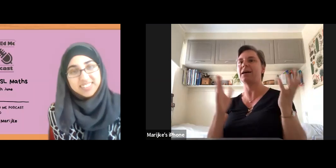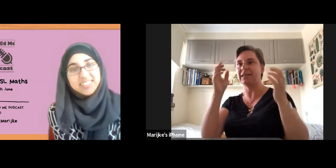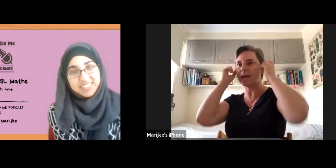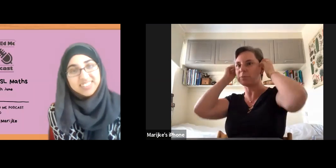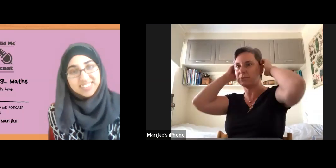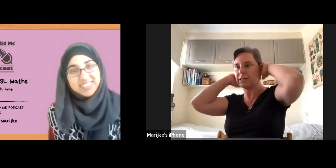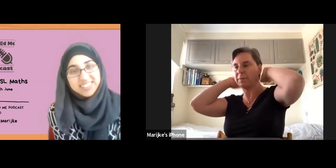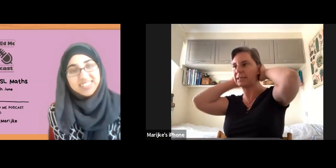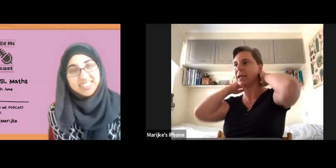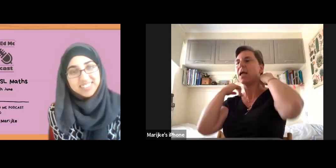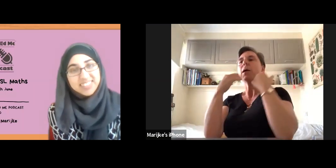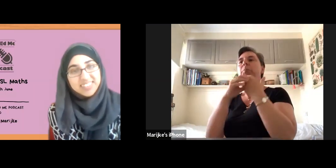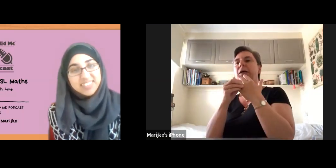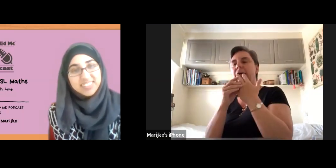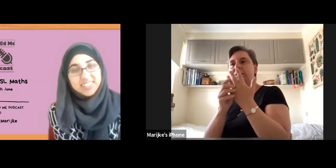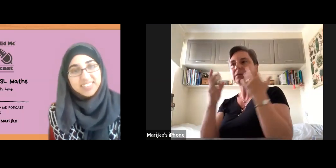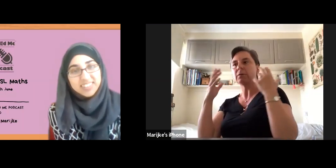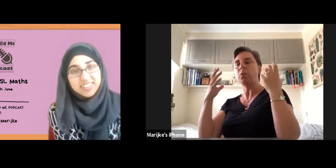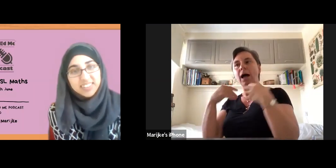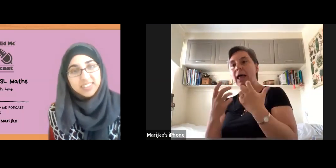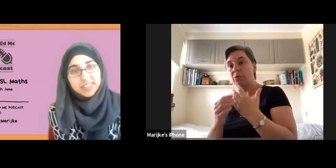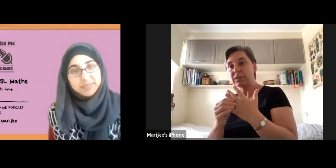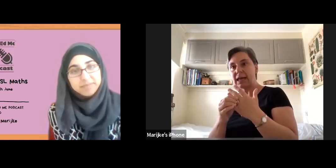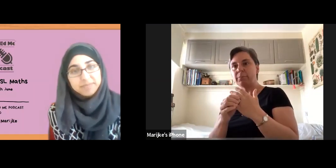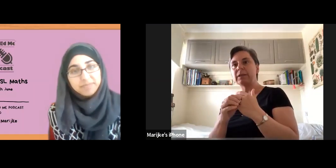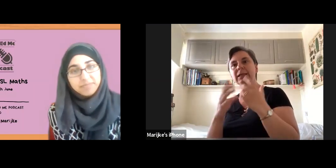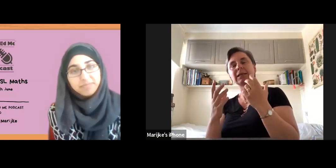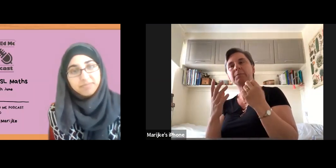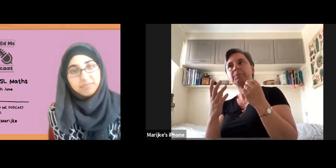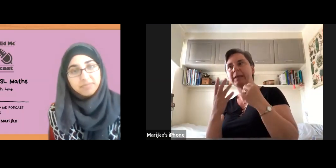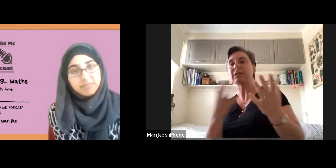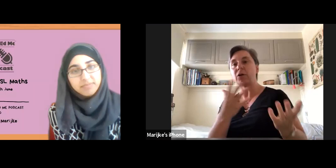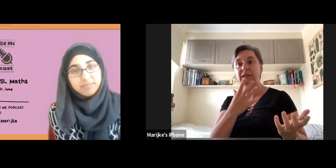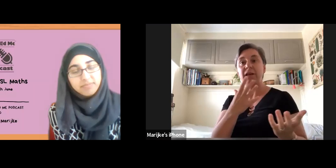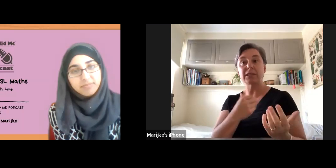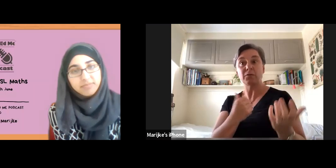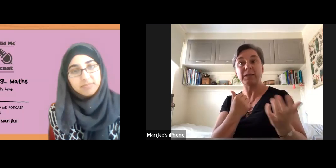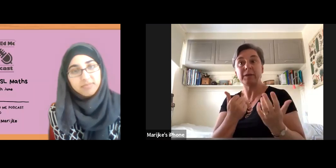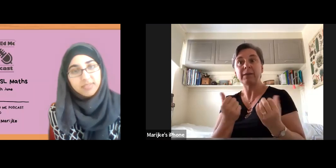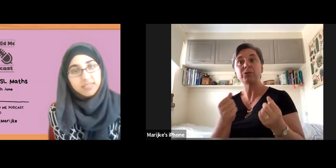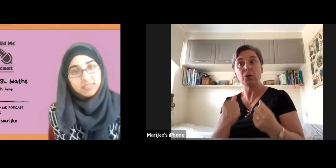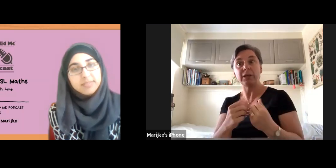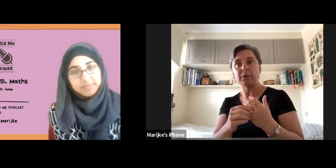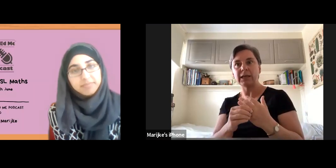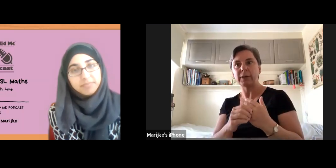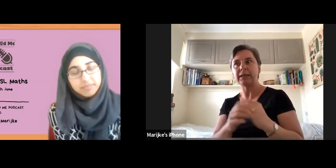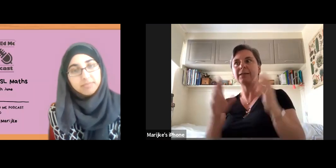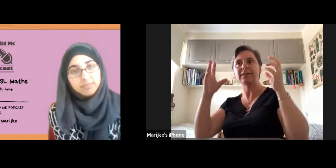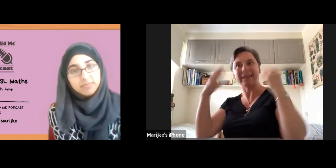is absolutely amazing. But while I was there, but that's because I've got the advantage of being able to learn it really quickly. The kids